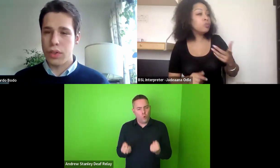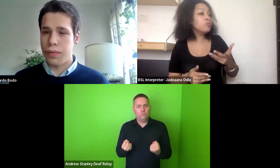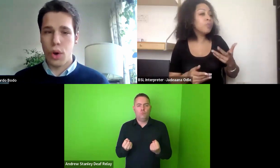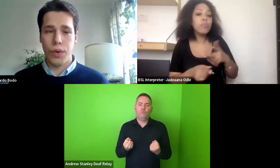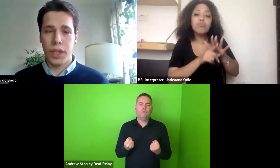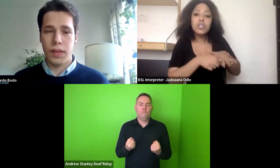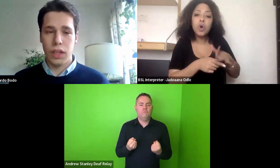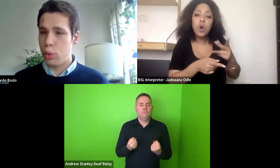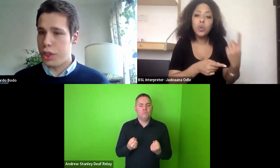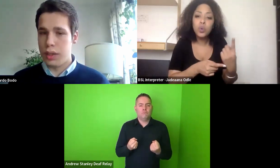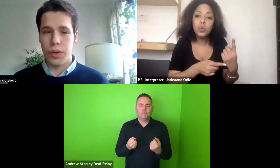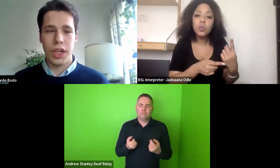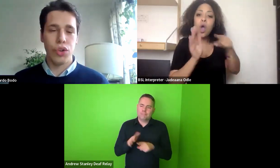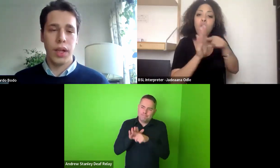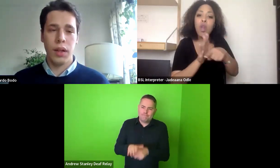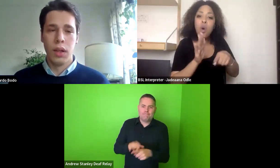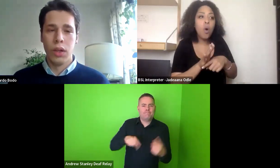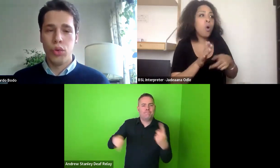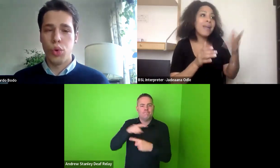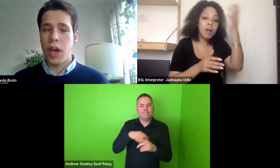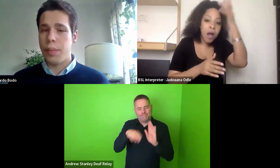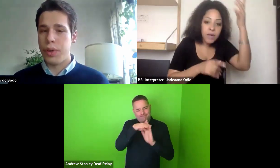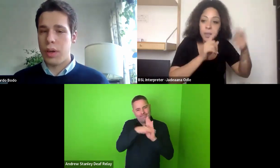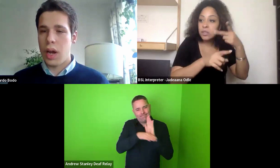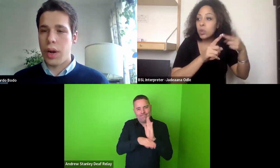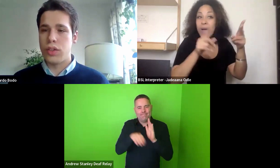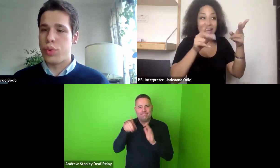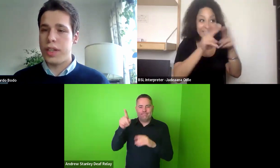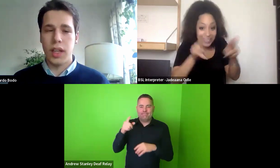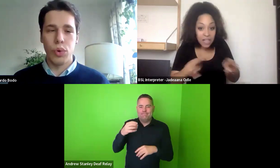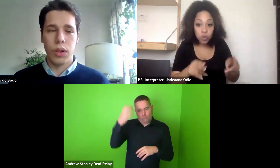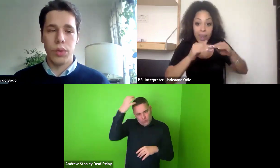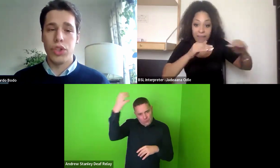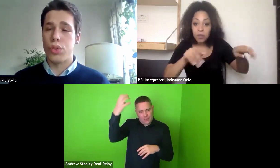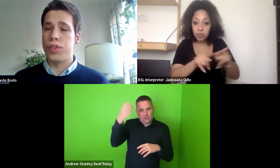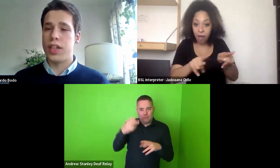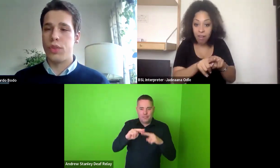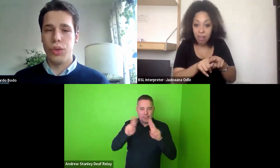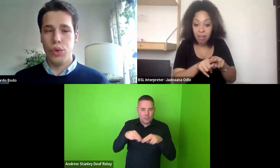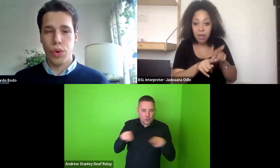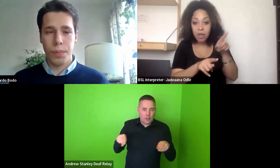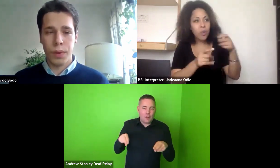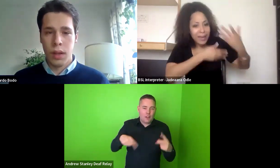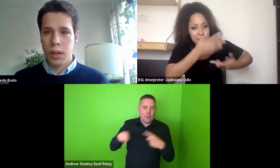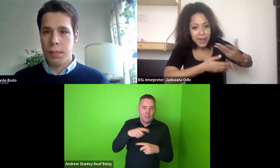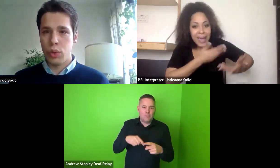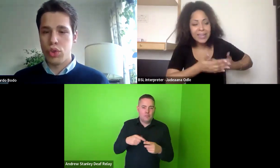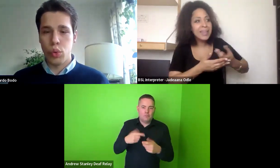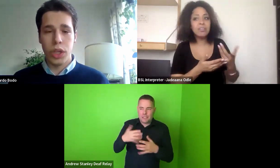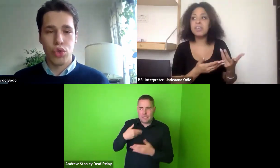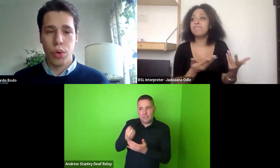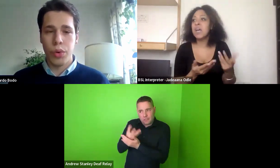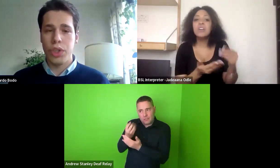the levels of government, including international, to curb our unsustainable resource consumption in Europe,